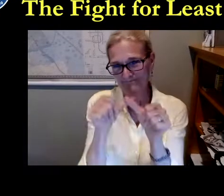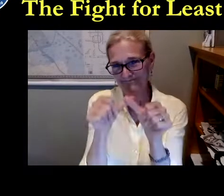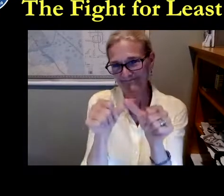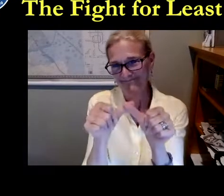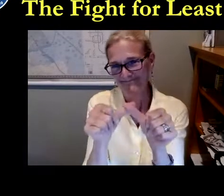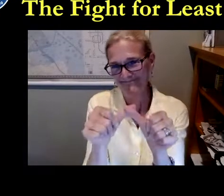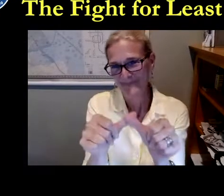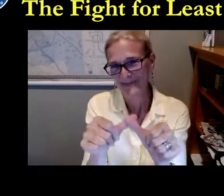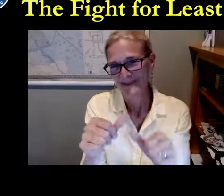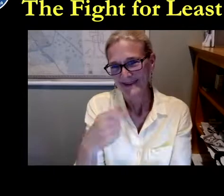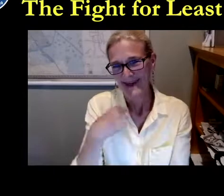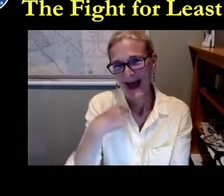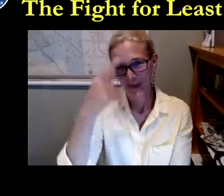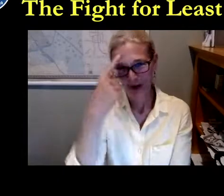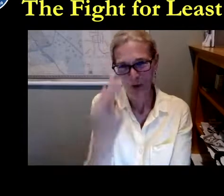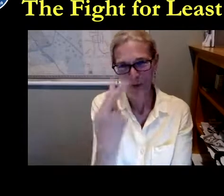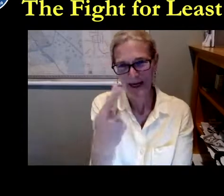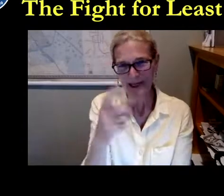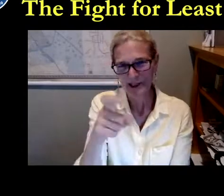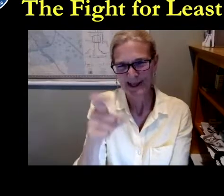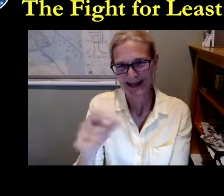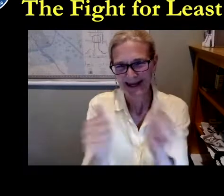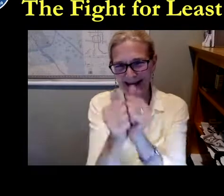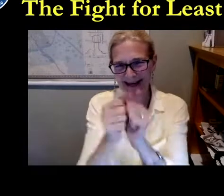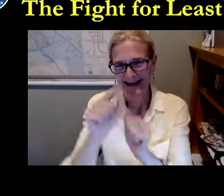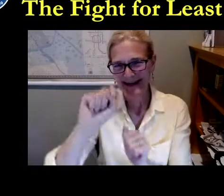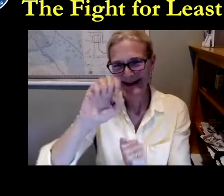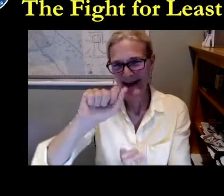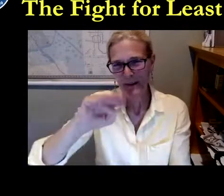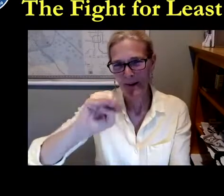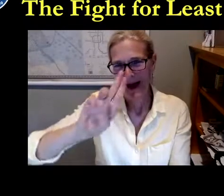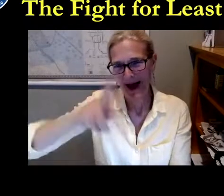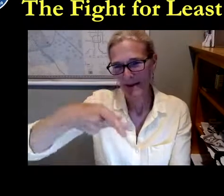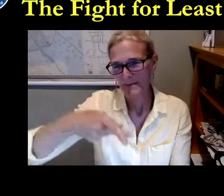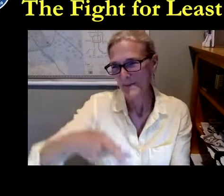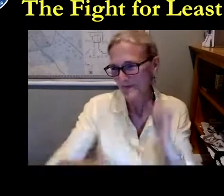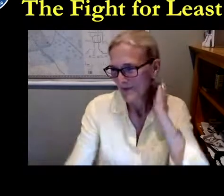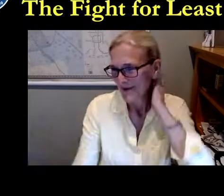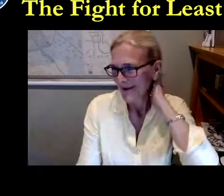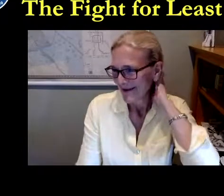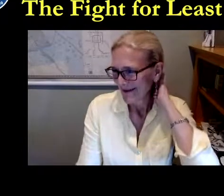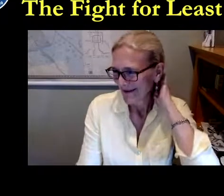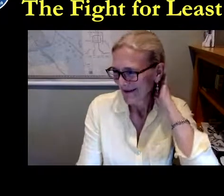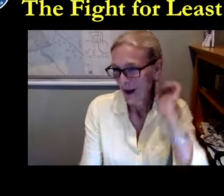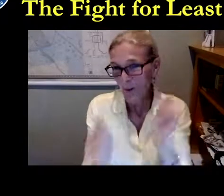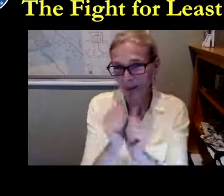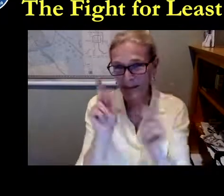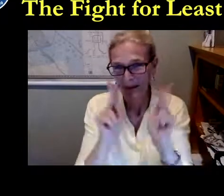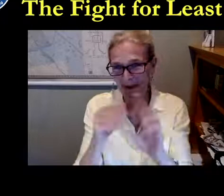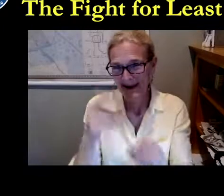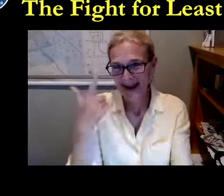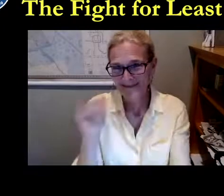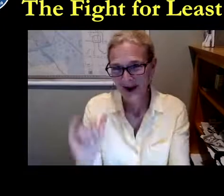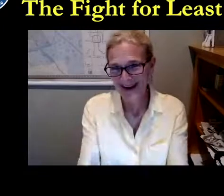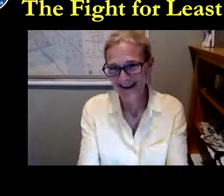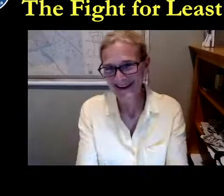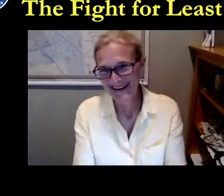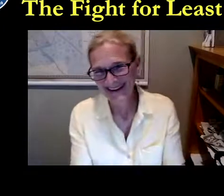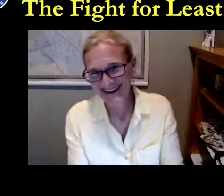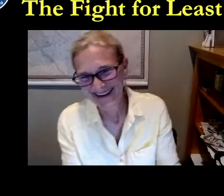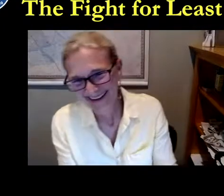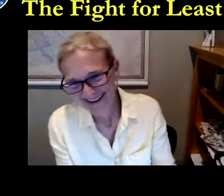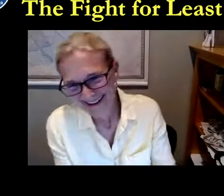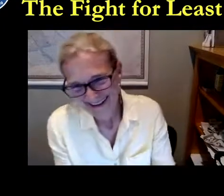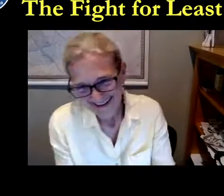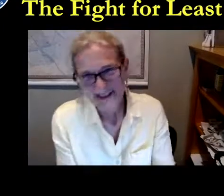And they have marveled at my willingness to persist. I really do think we should get together and